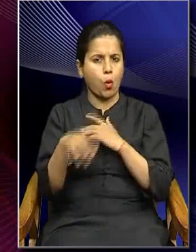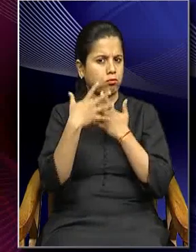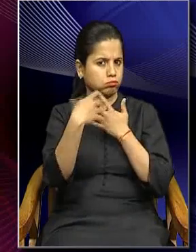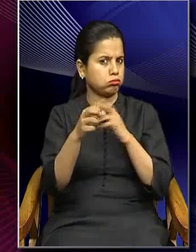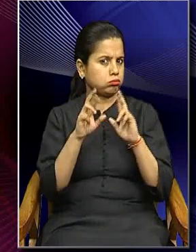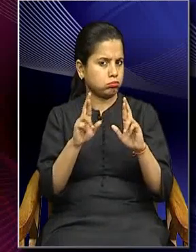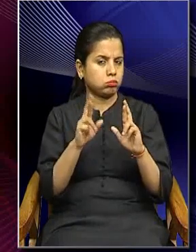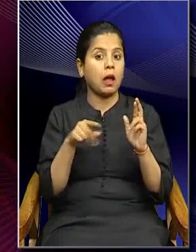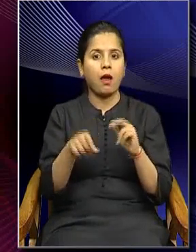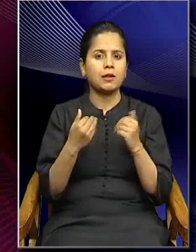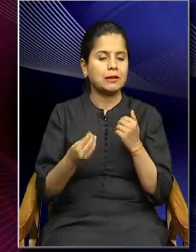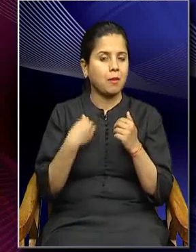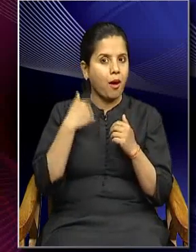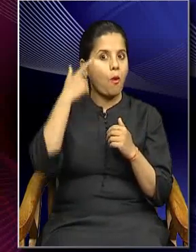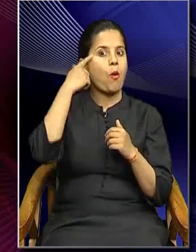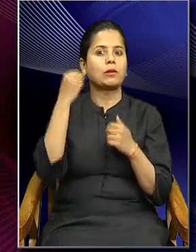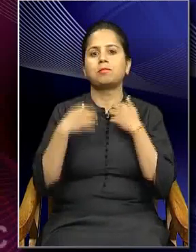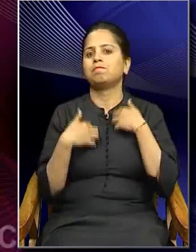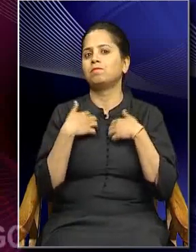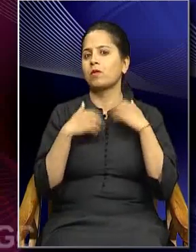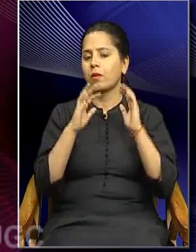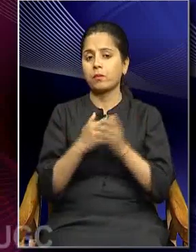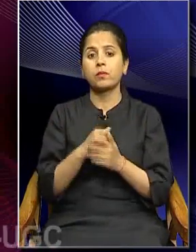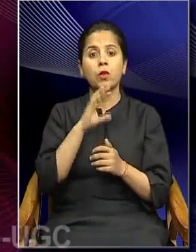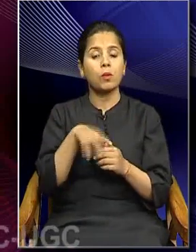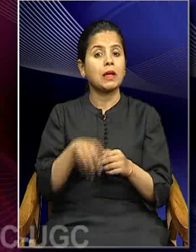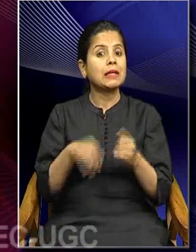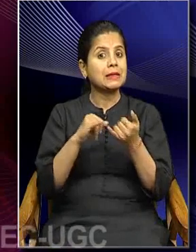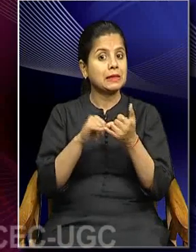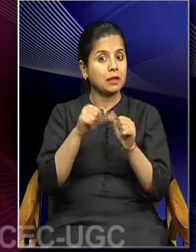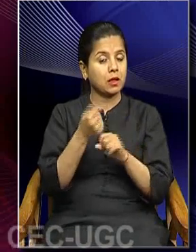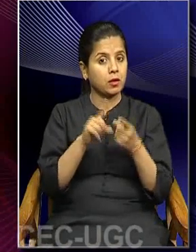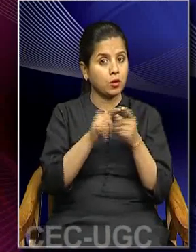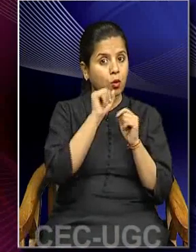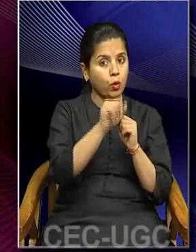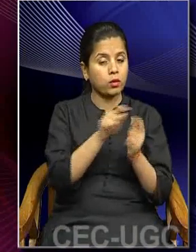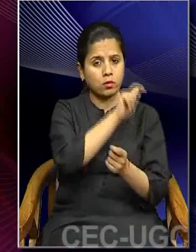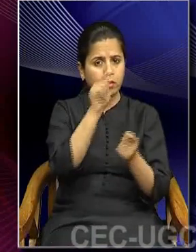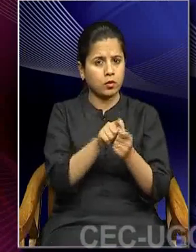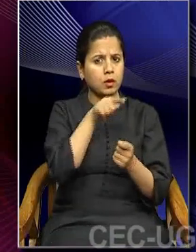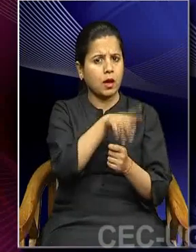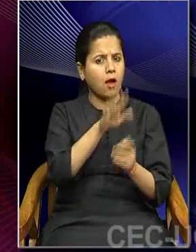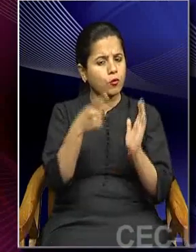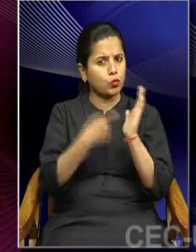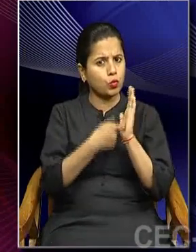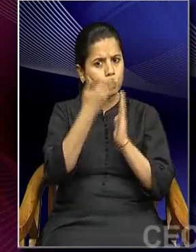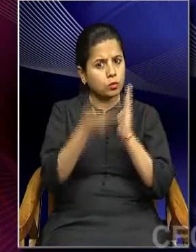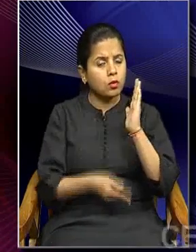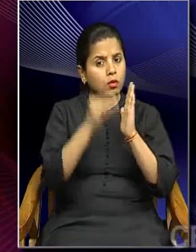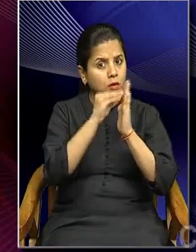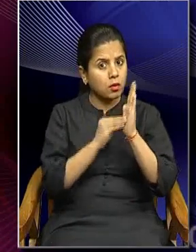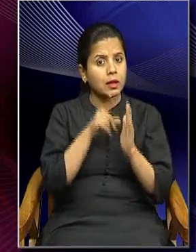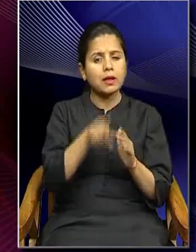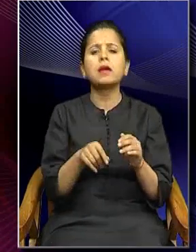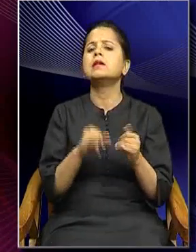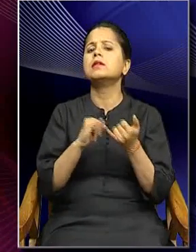something interesting. Actually, Sage Kanada in the Vaiśeṣika Sutras states that